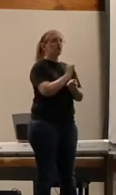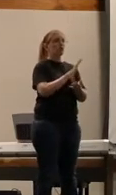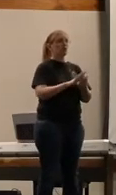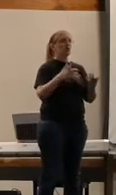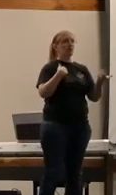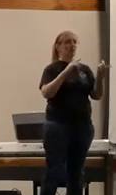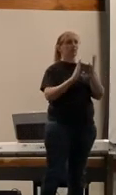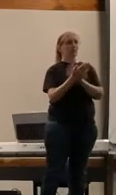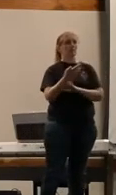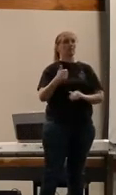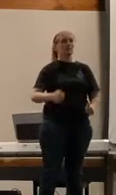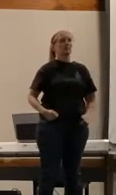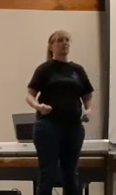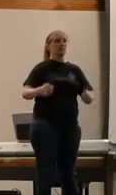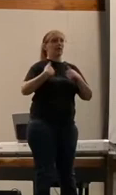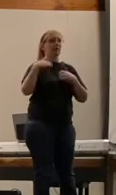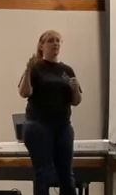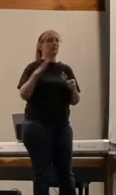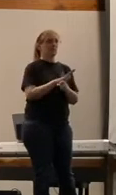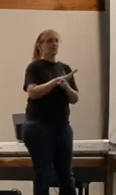life and have it to the full.